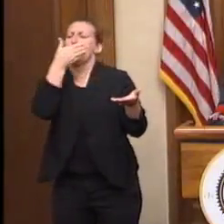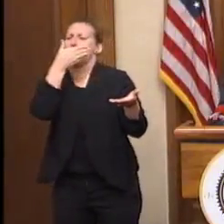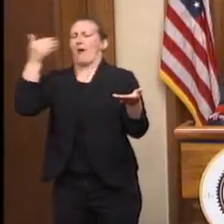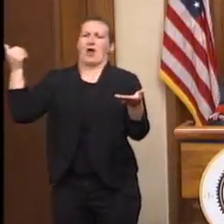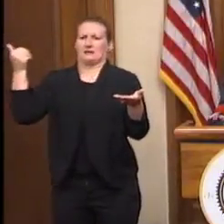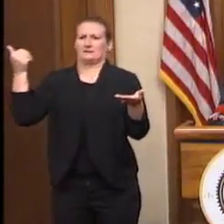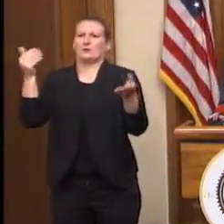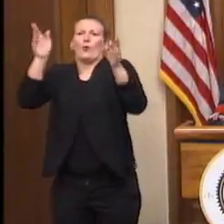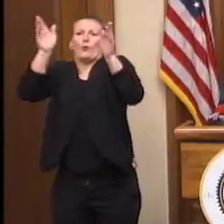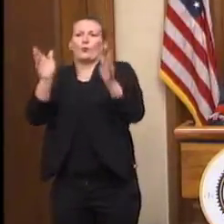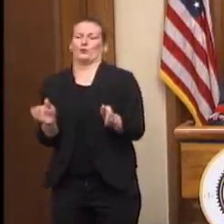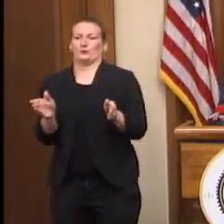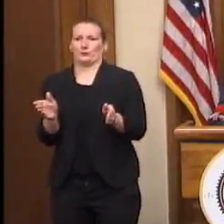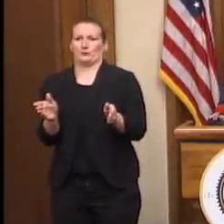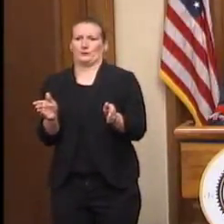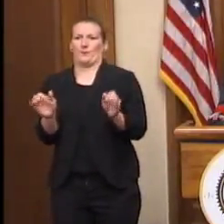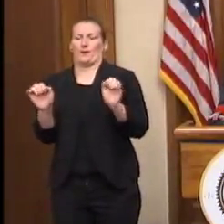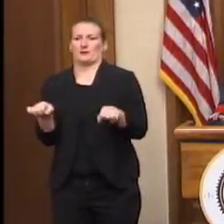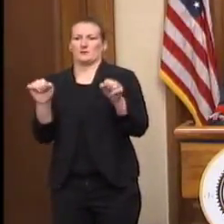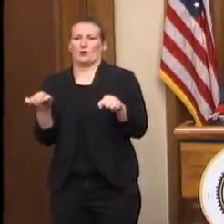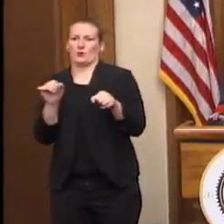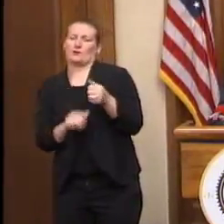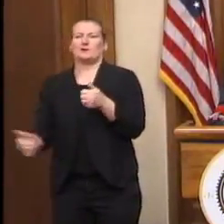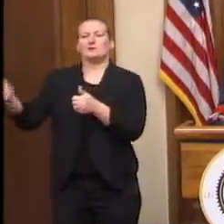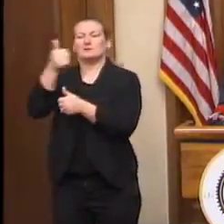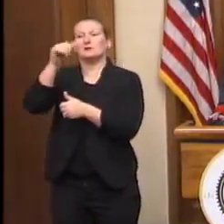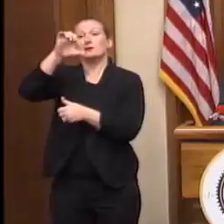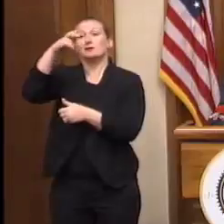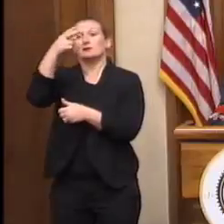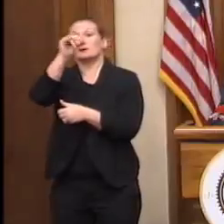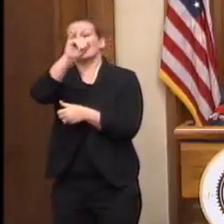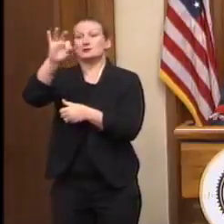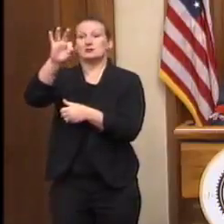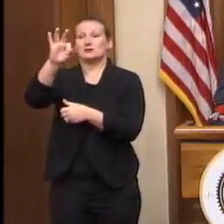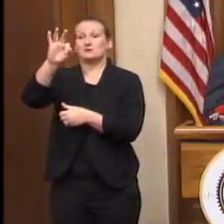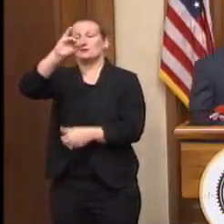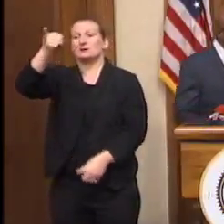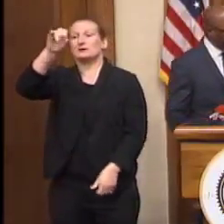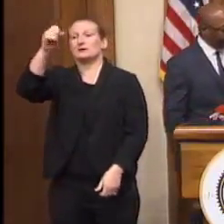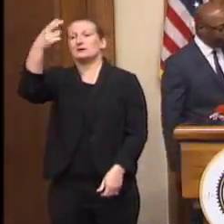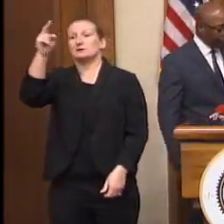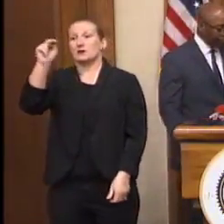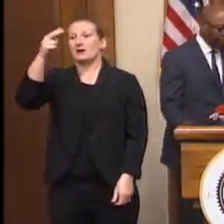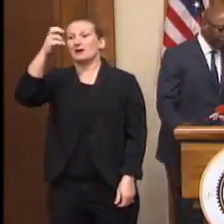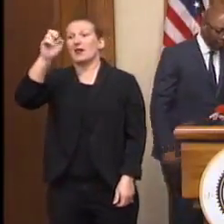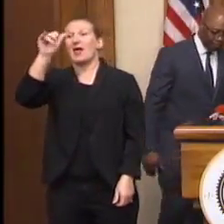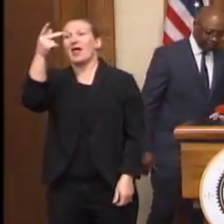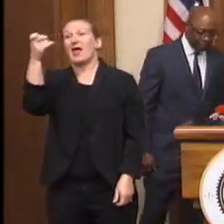candidate, Chief John Hayden. Chief.